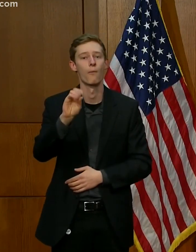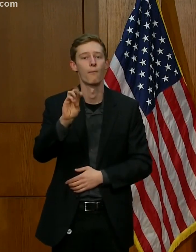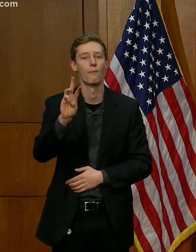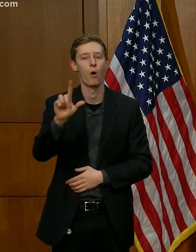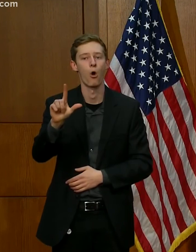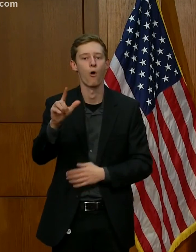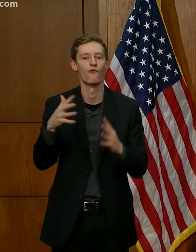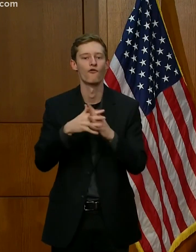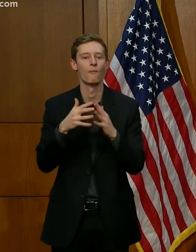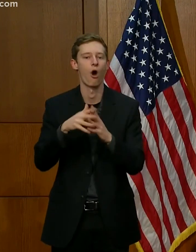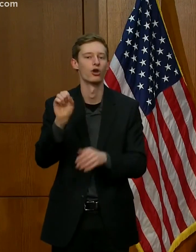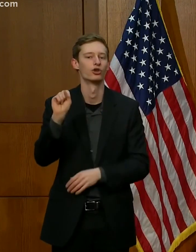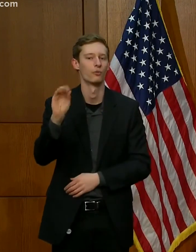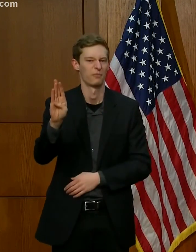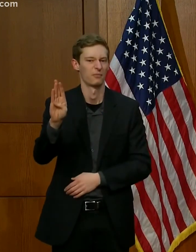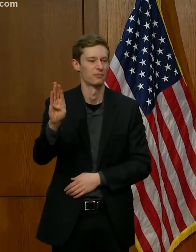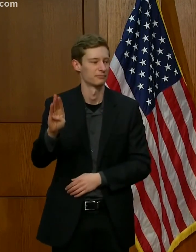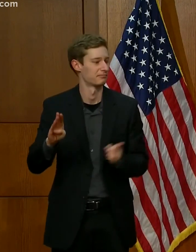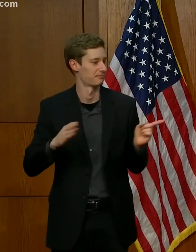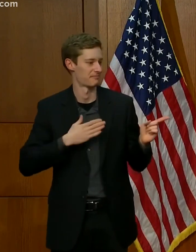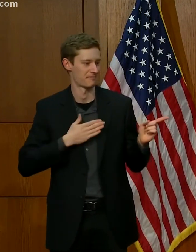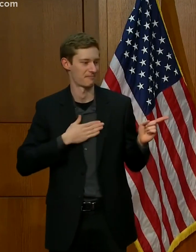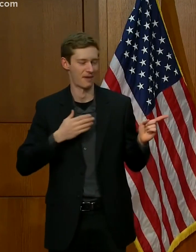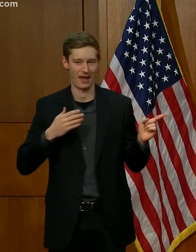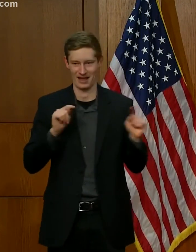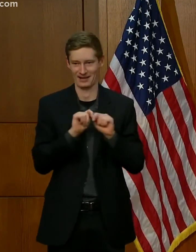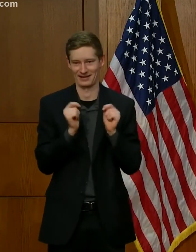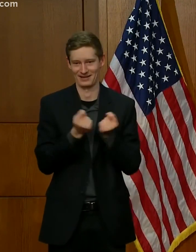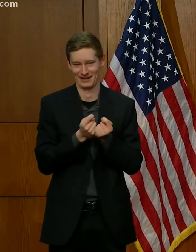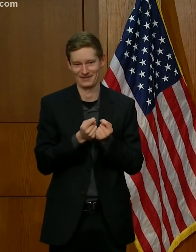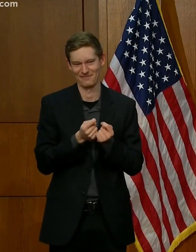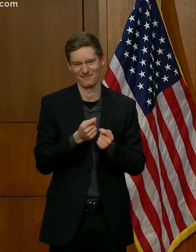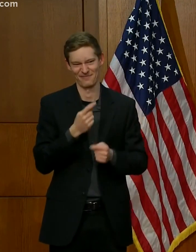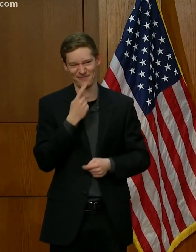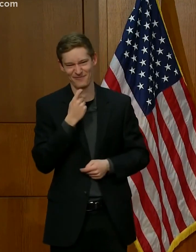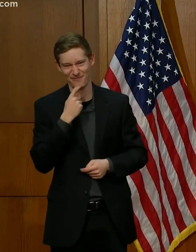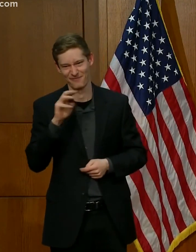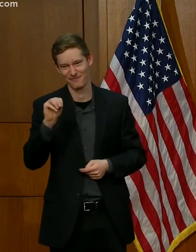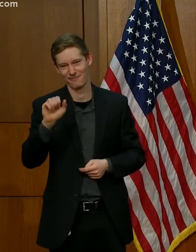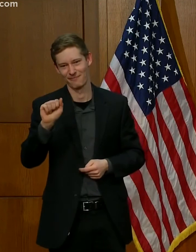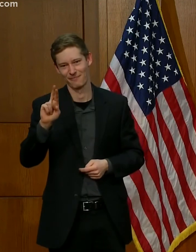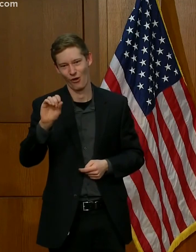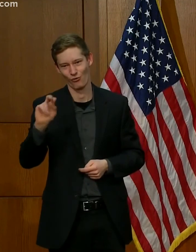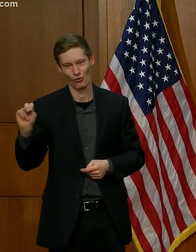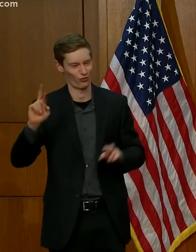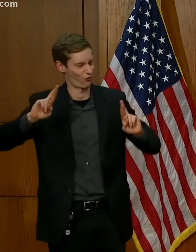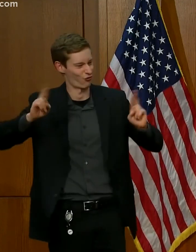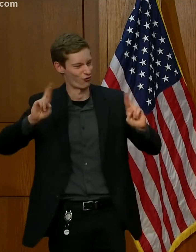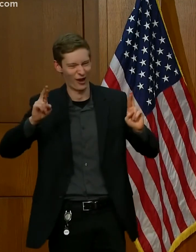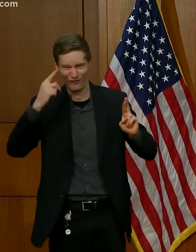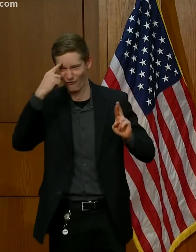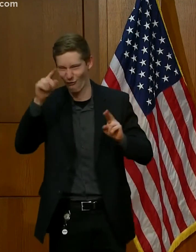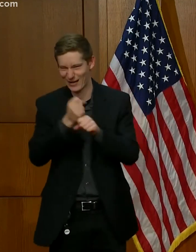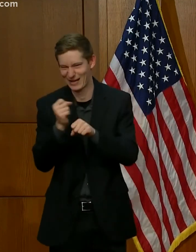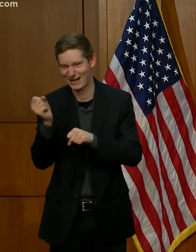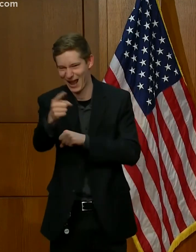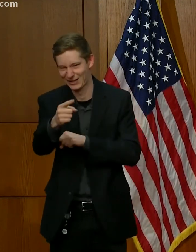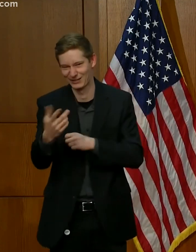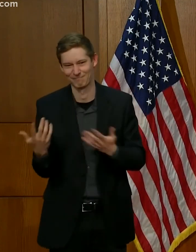My team, who wears maroon, is preparing for next year's Super Bowl. They won't be